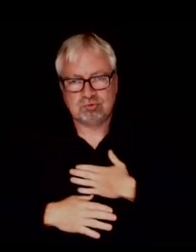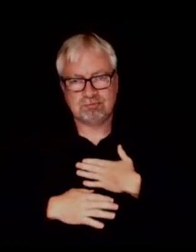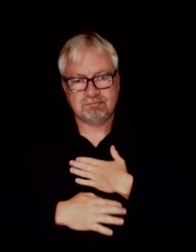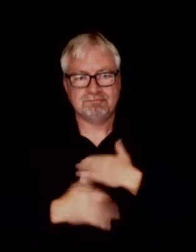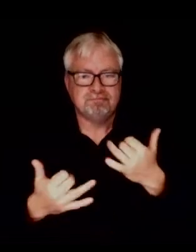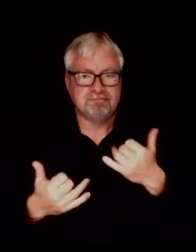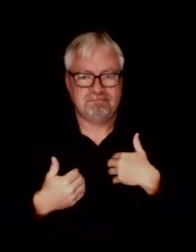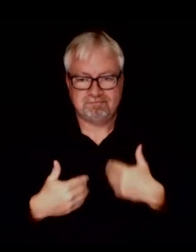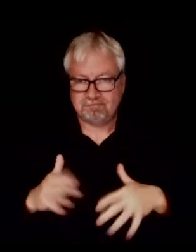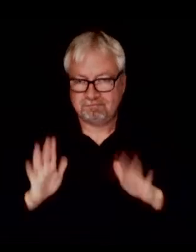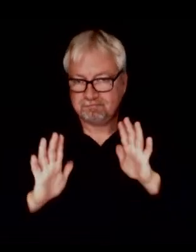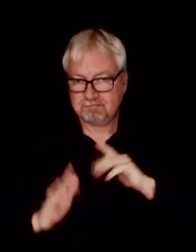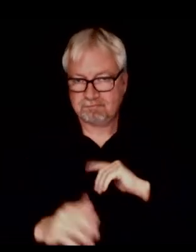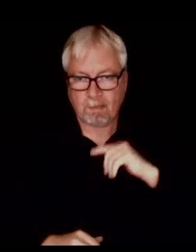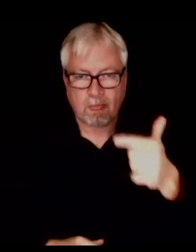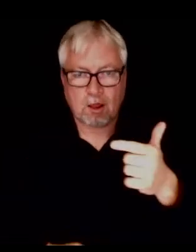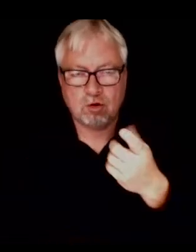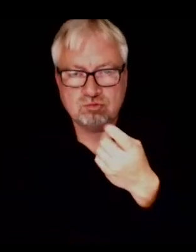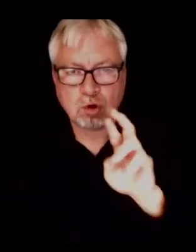Moore.